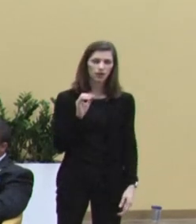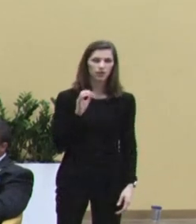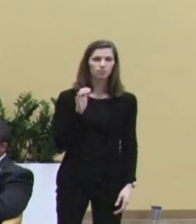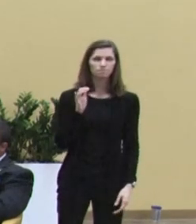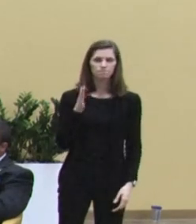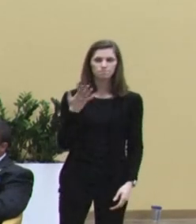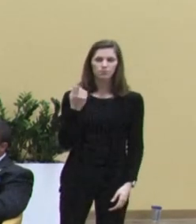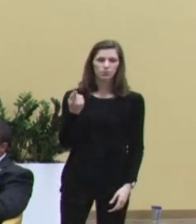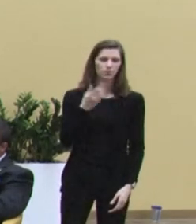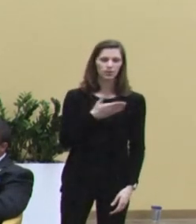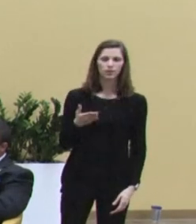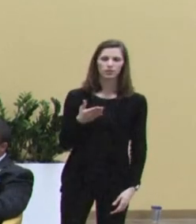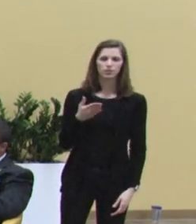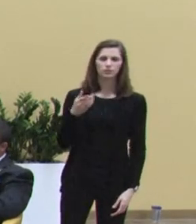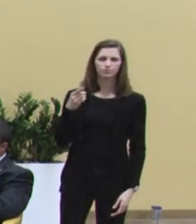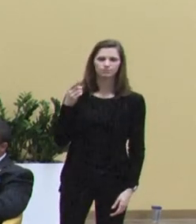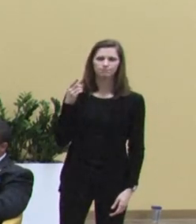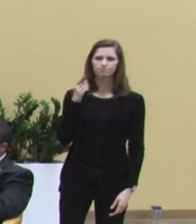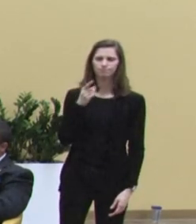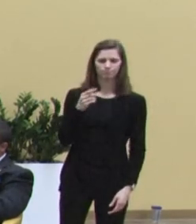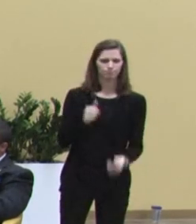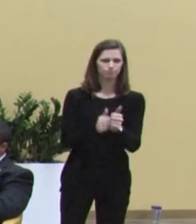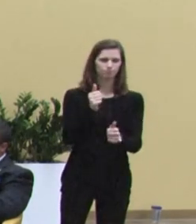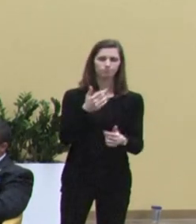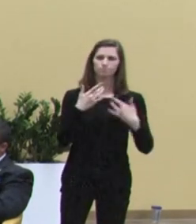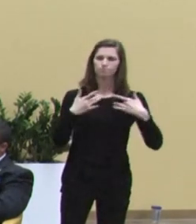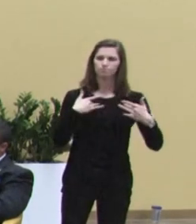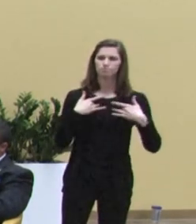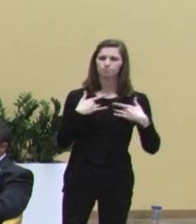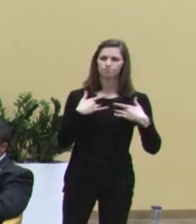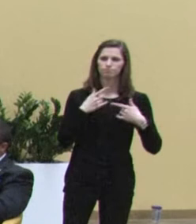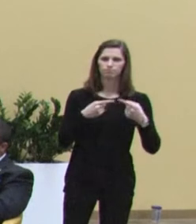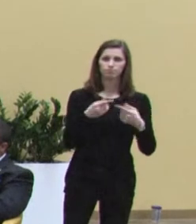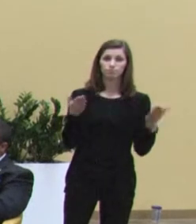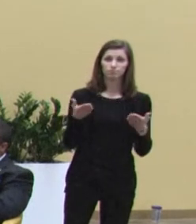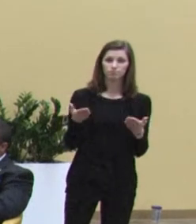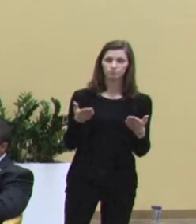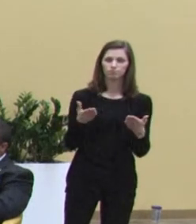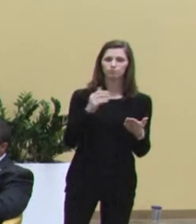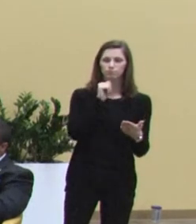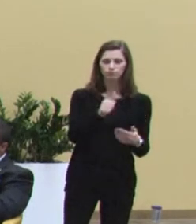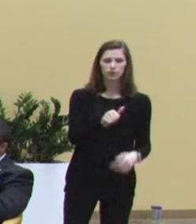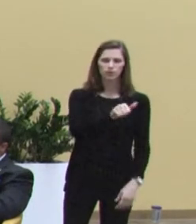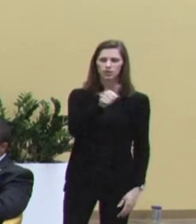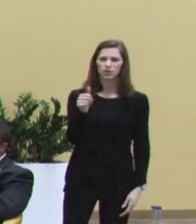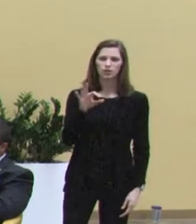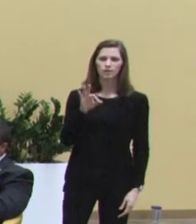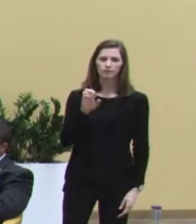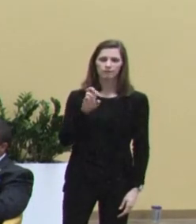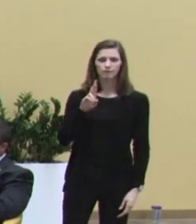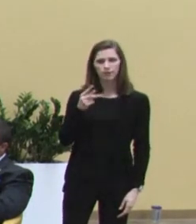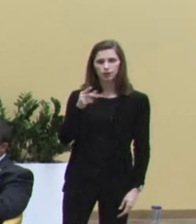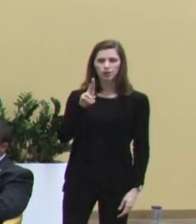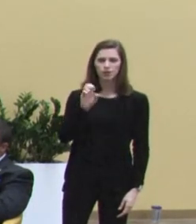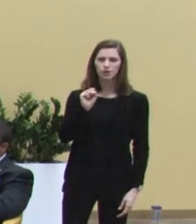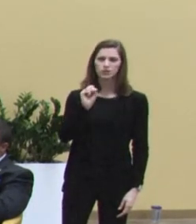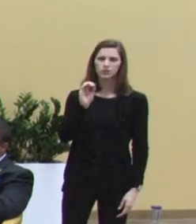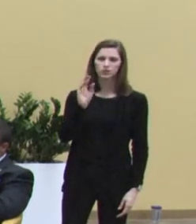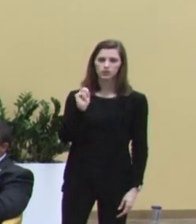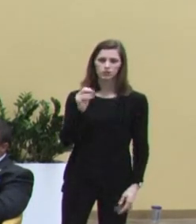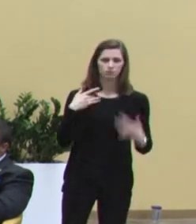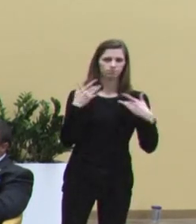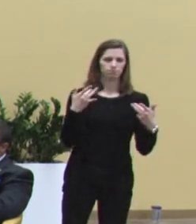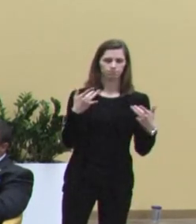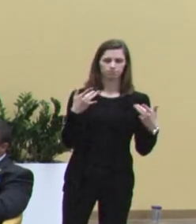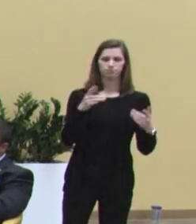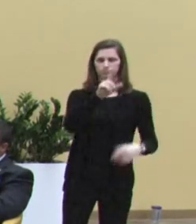that one of the things he was most concerned about is not having another Ferguson erupt in Texas. I thought